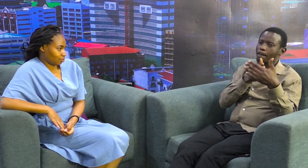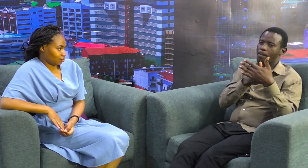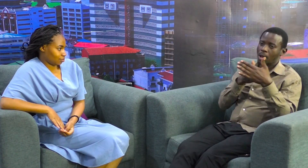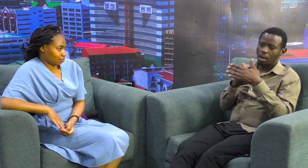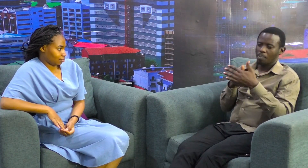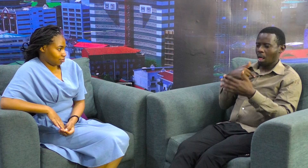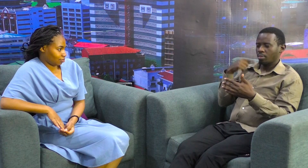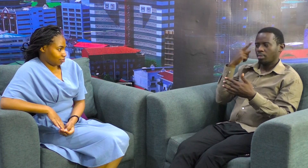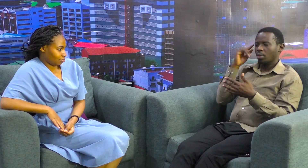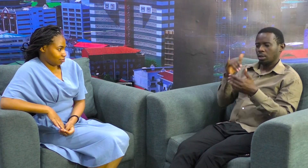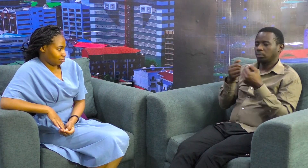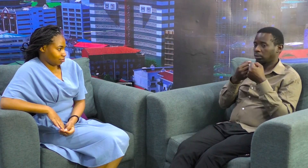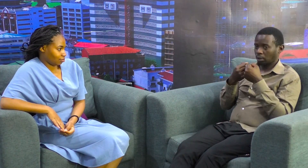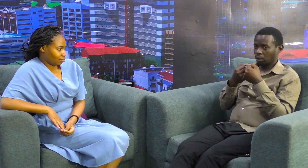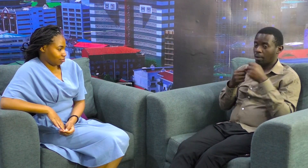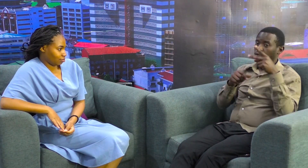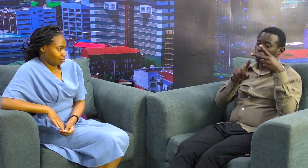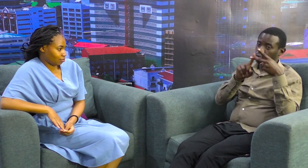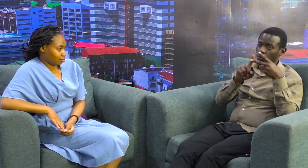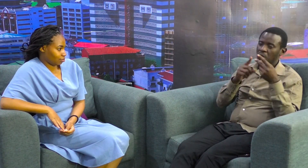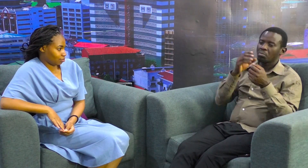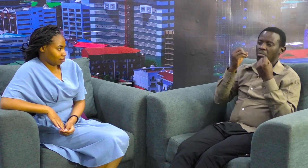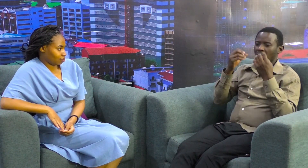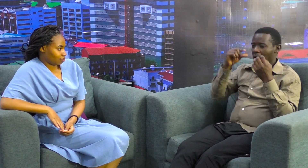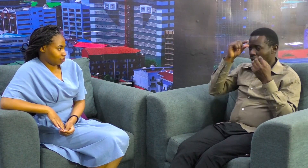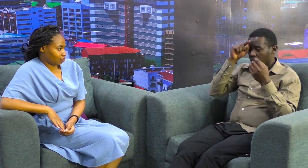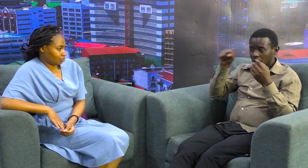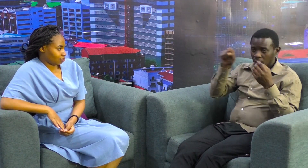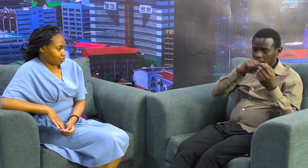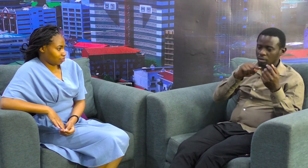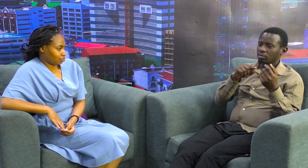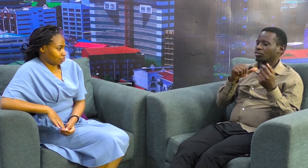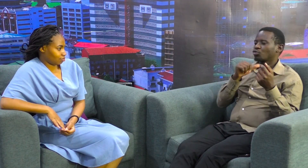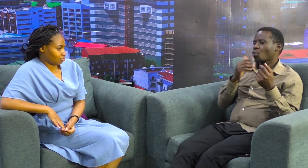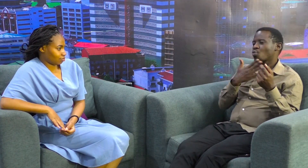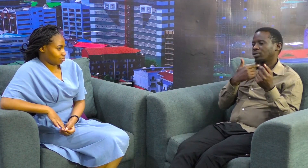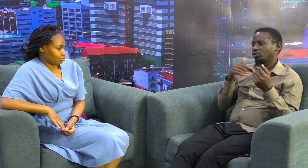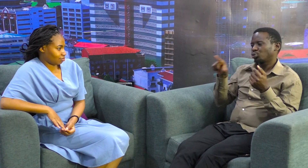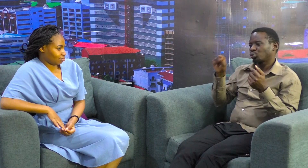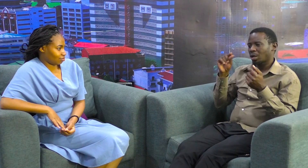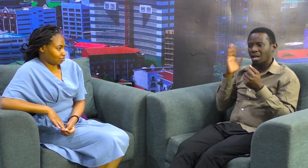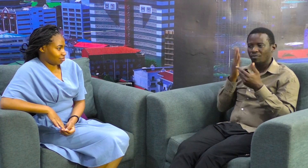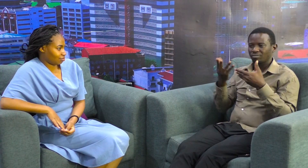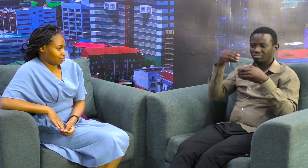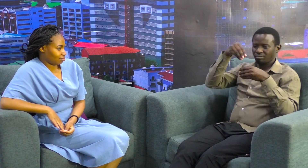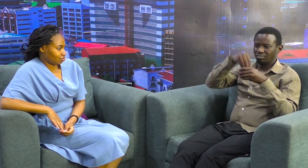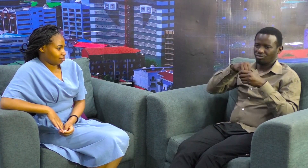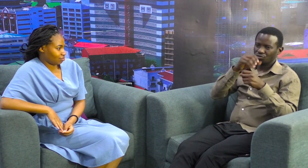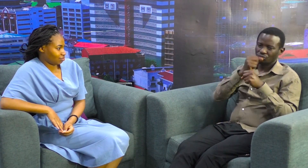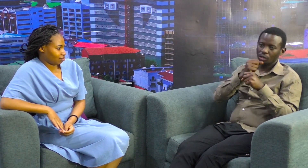opportunities. I think that is the challenge that our association really face. The government don't want to choose a